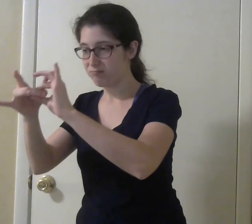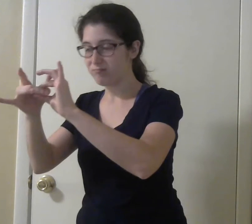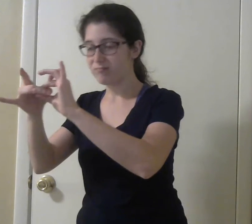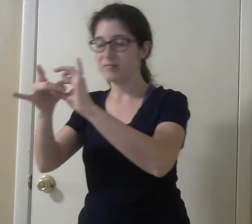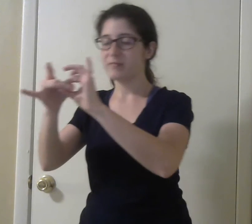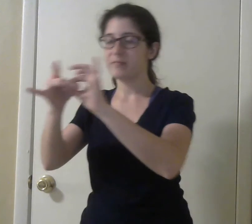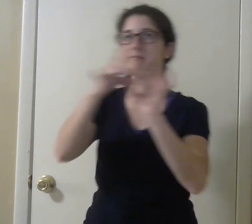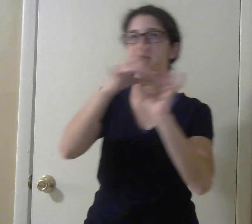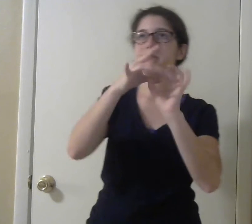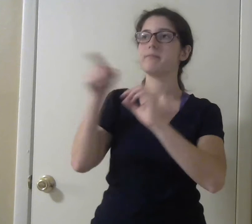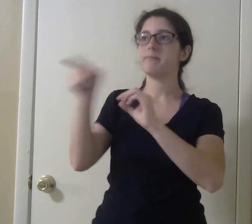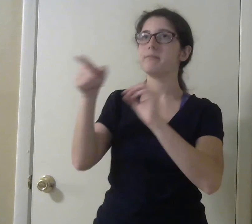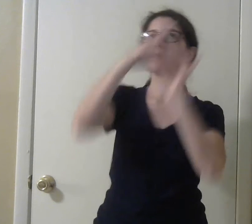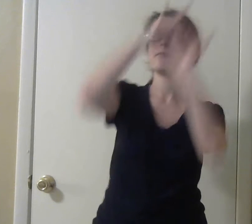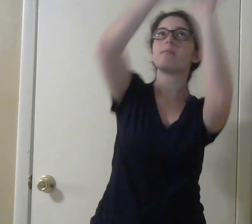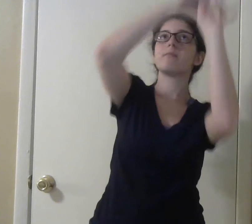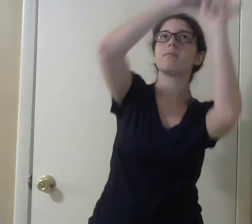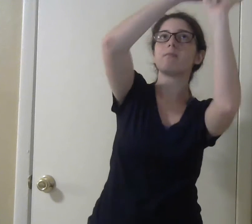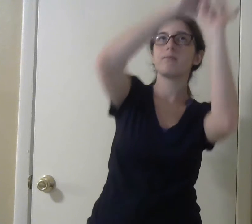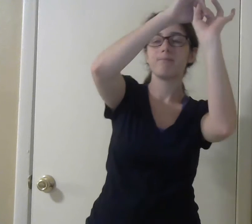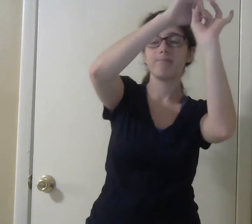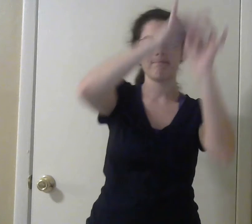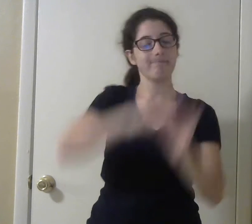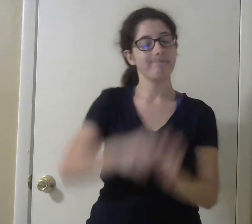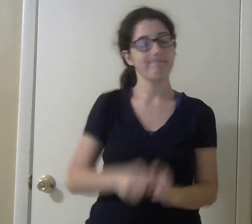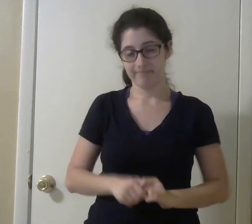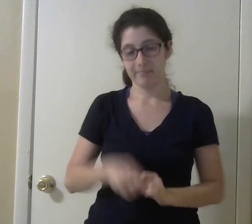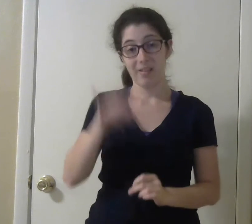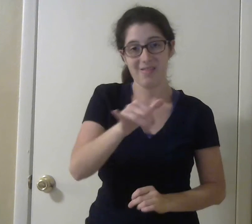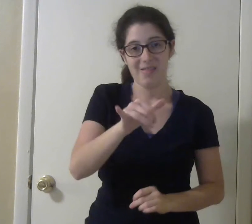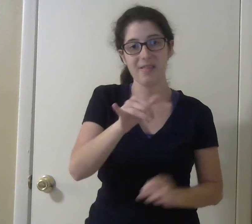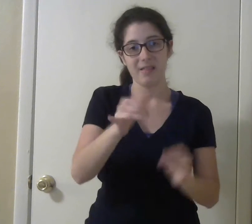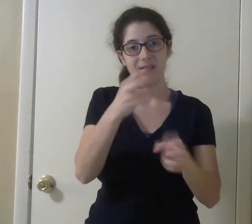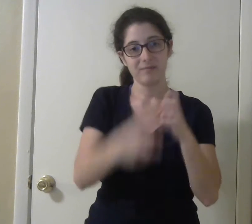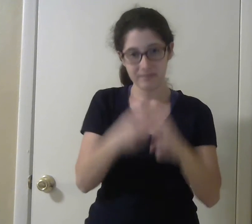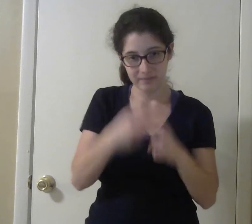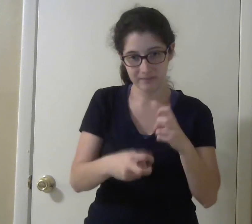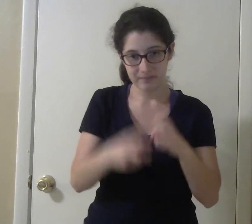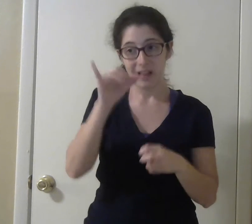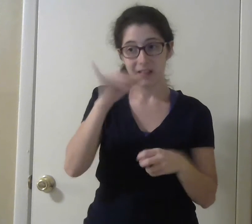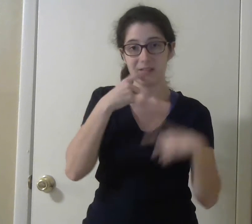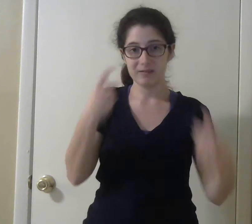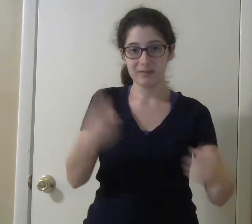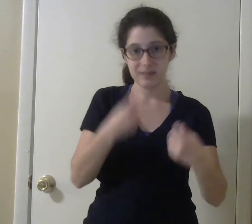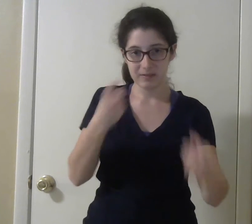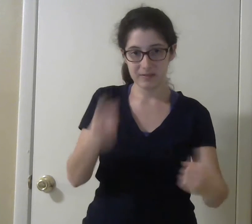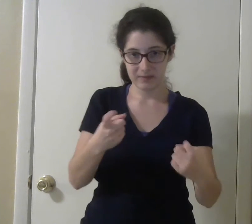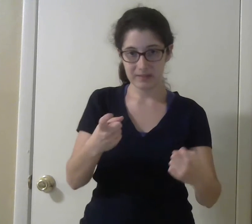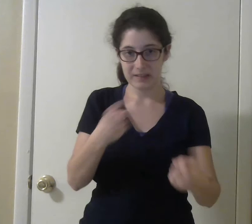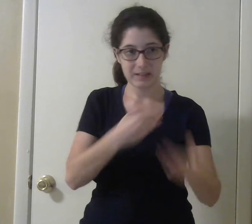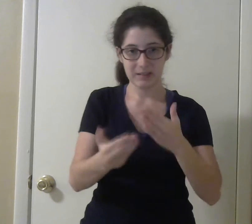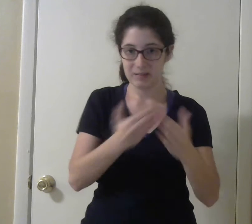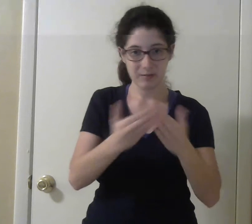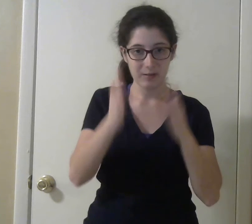doesn't matter who it is that you're taking out, you need to go back and find God to be your treasure.